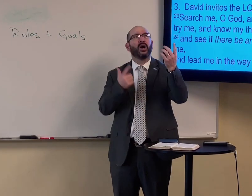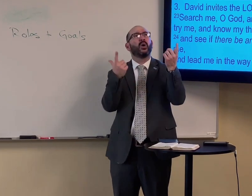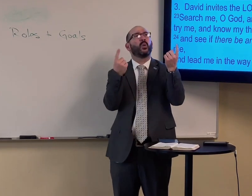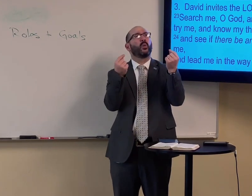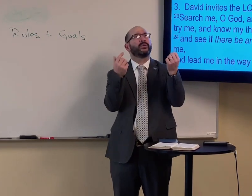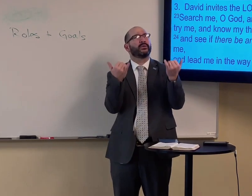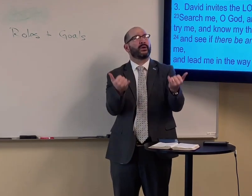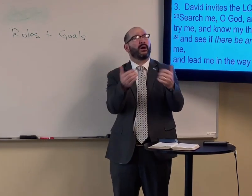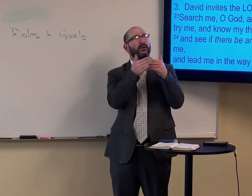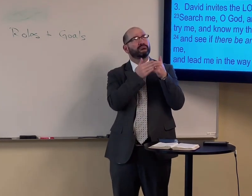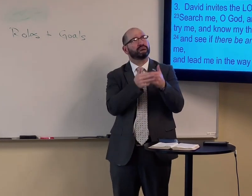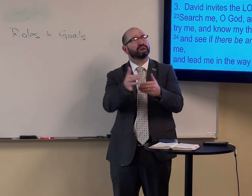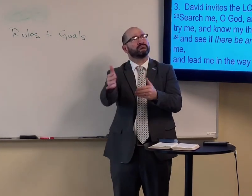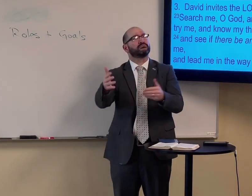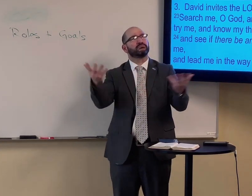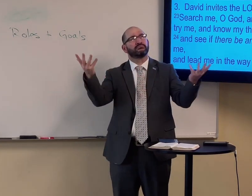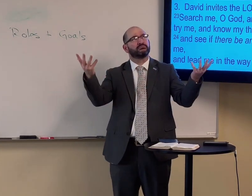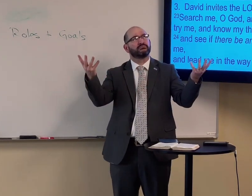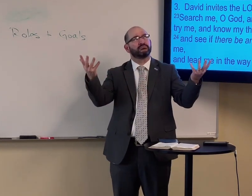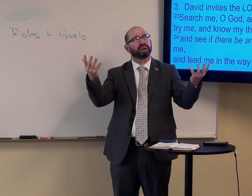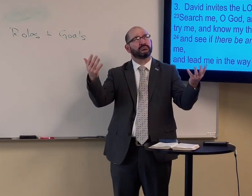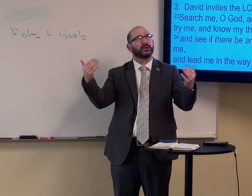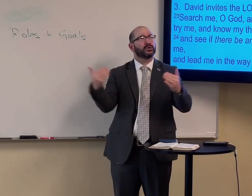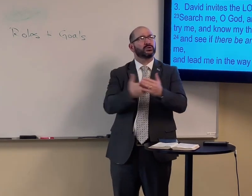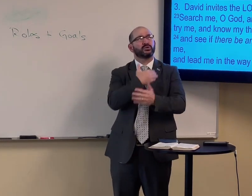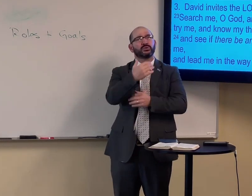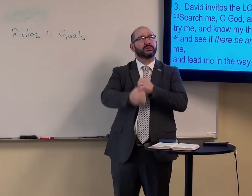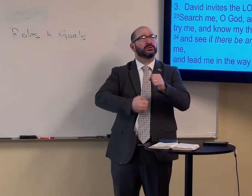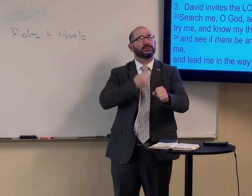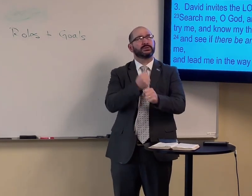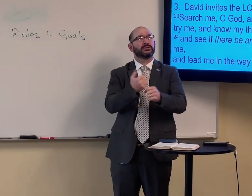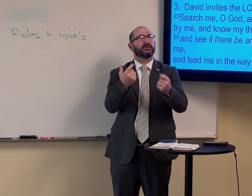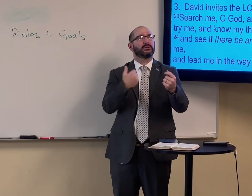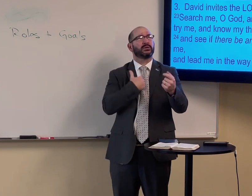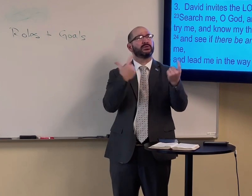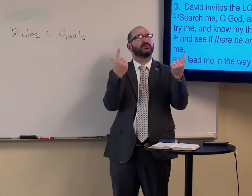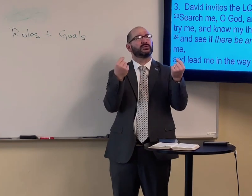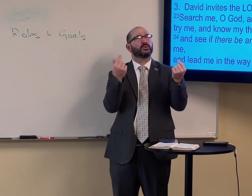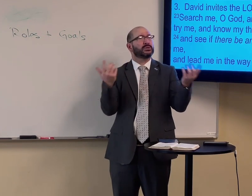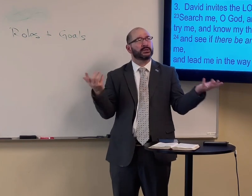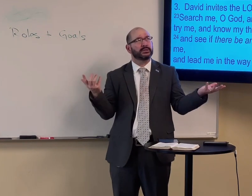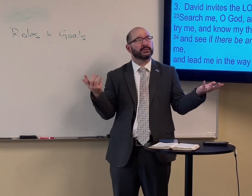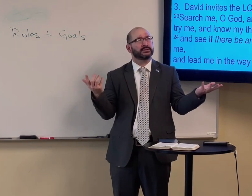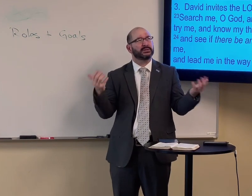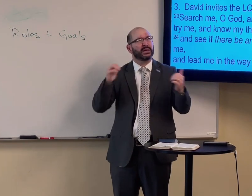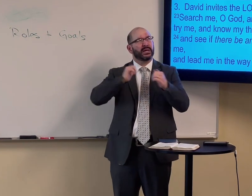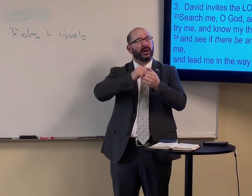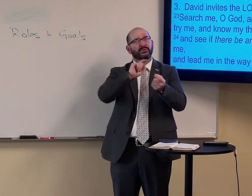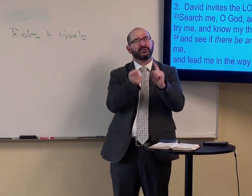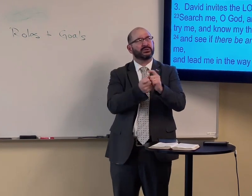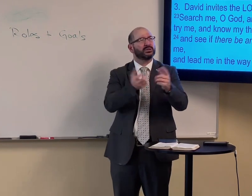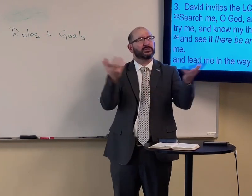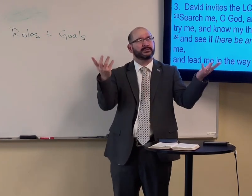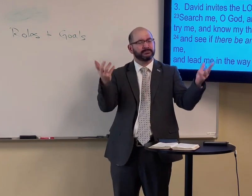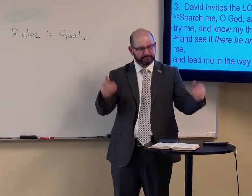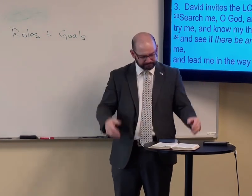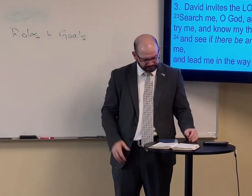Ask God, God, what do I do from this point forward, this new year? What can I do with it? How should I